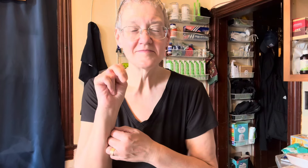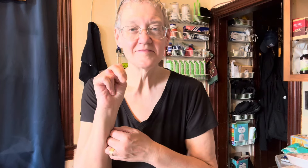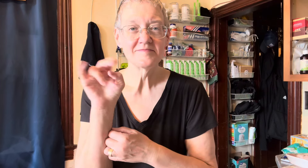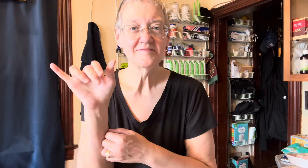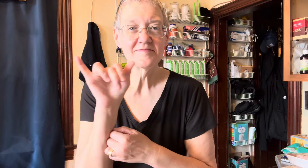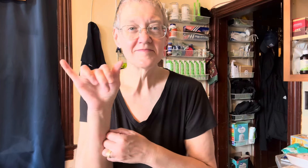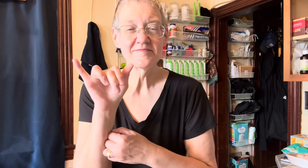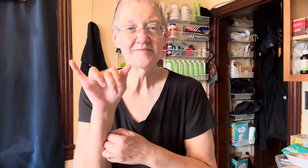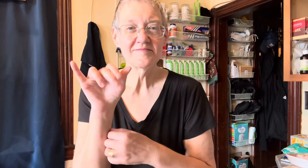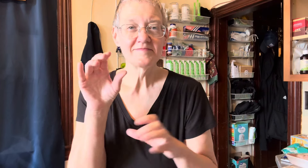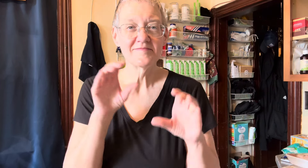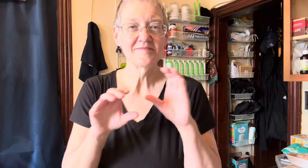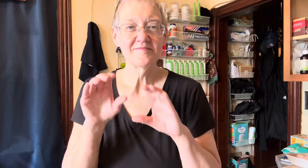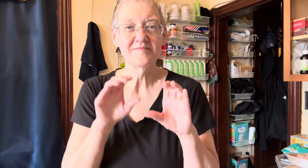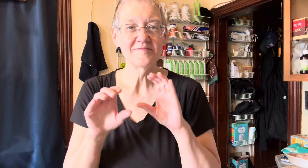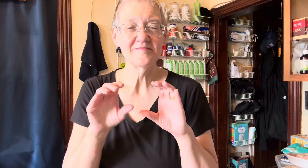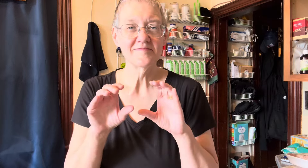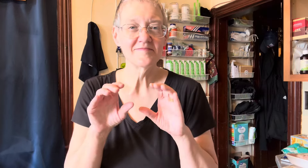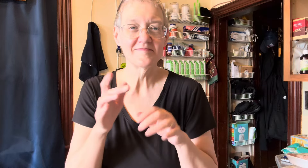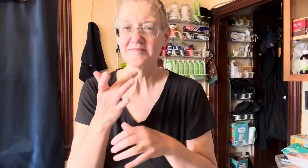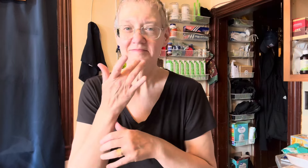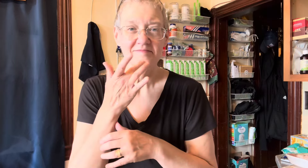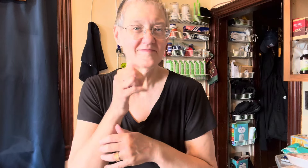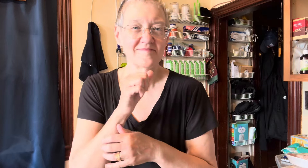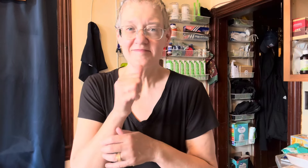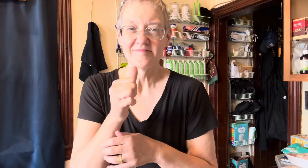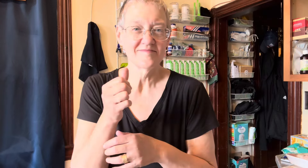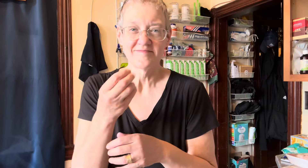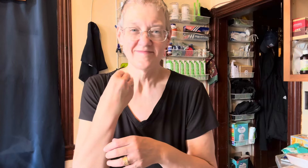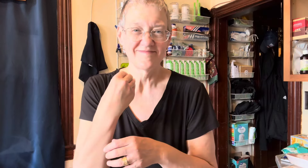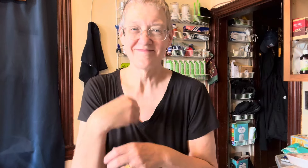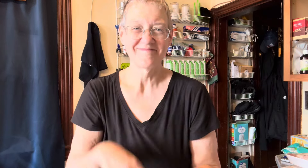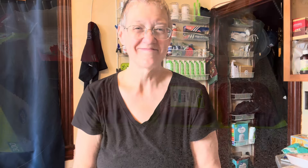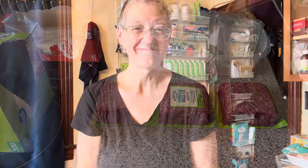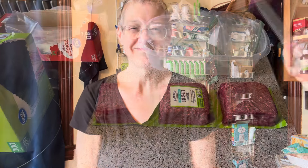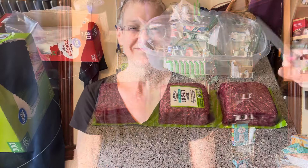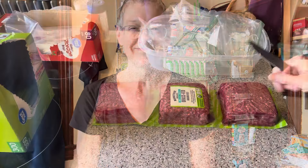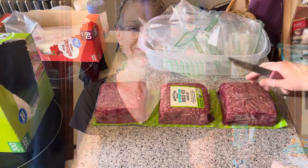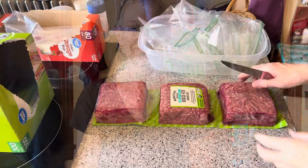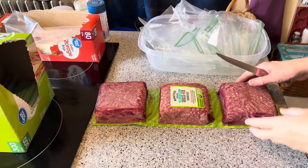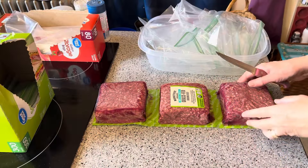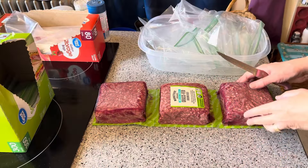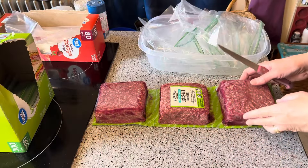soy feed. Soy gives an estrogen-type chemical, and we don't